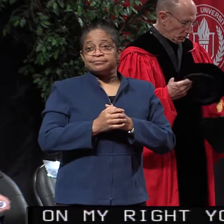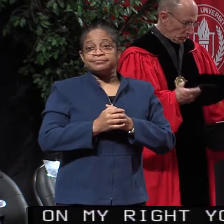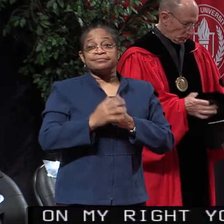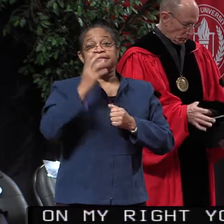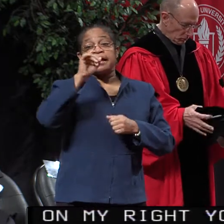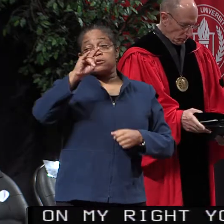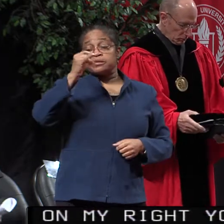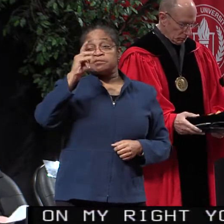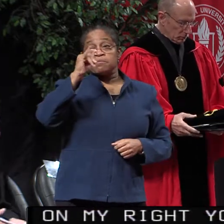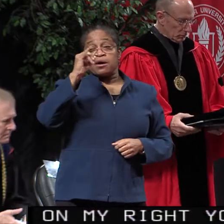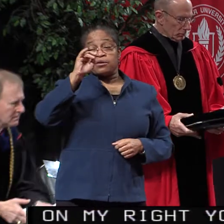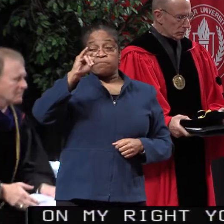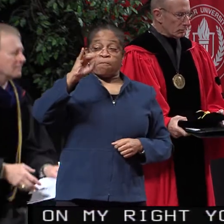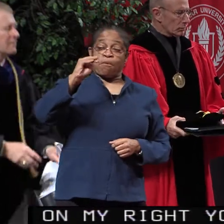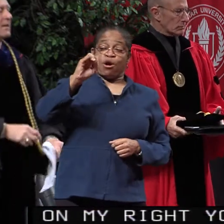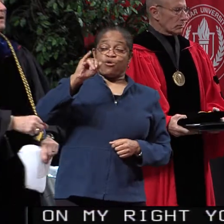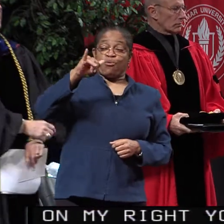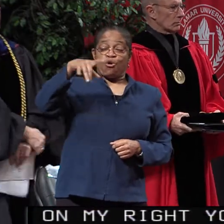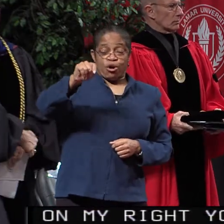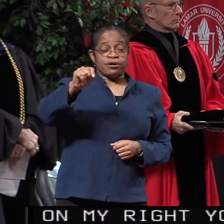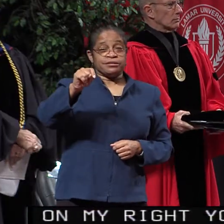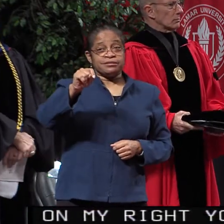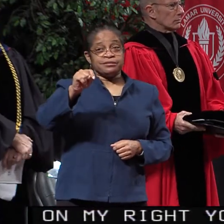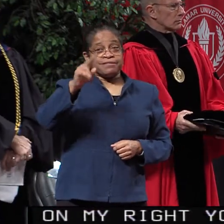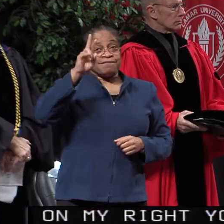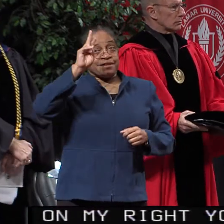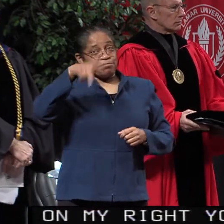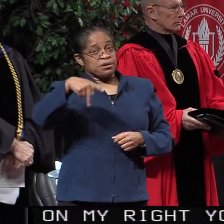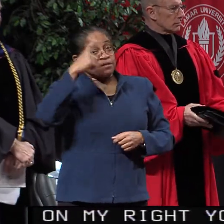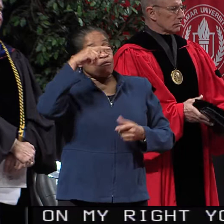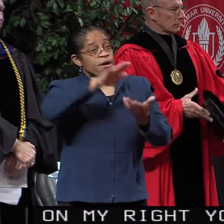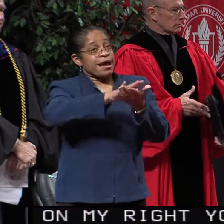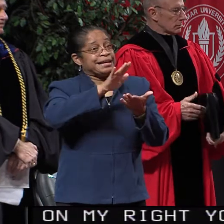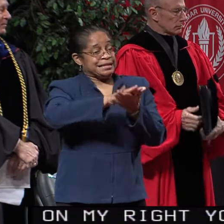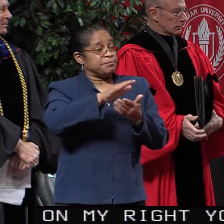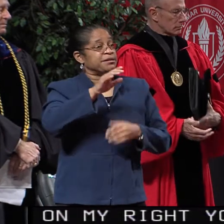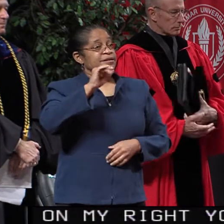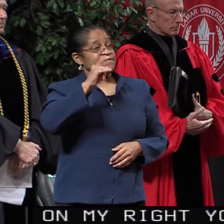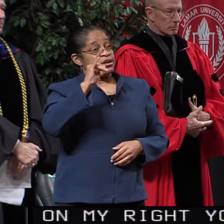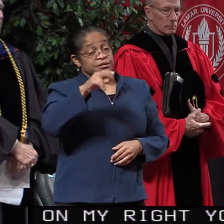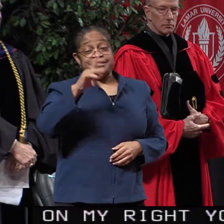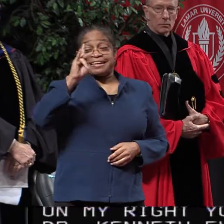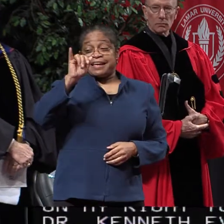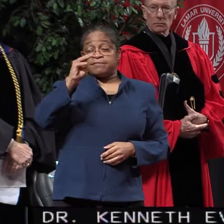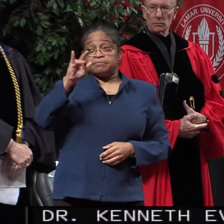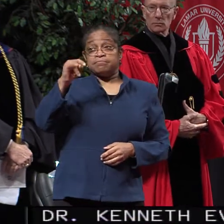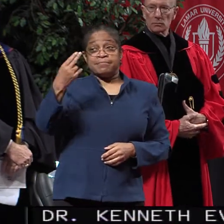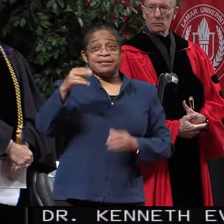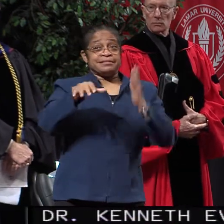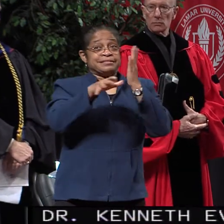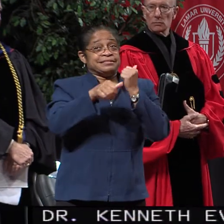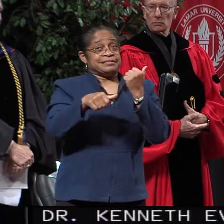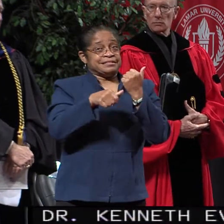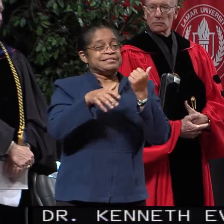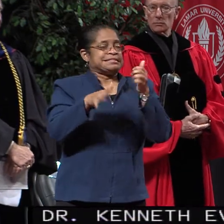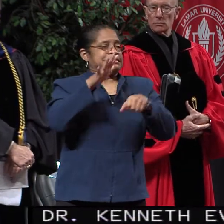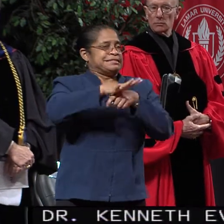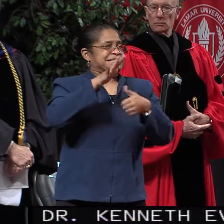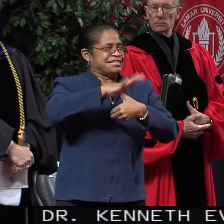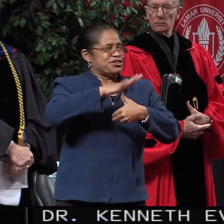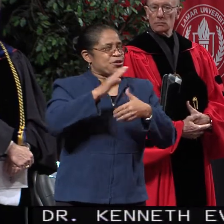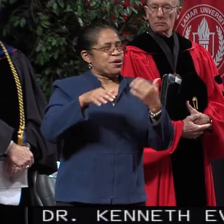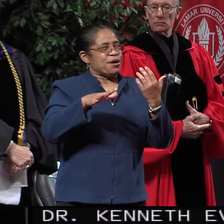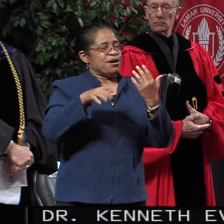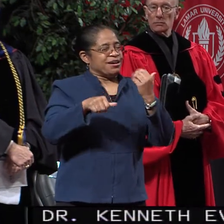Dr. James Marquard, Provost and Vice President for Academic Affairs, Dr. Kevin Smith, Senior Associate Provost, Dr.